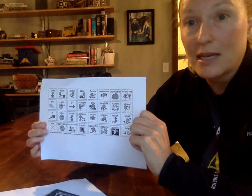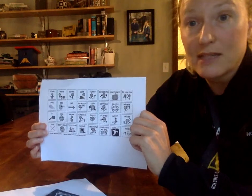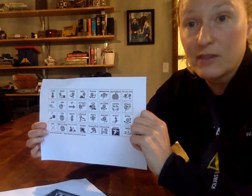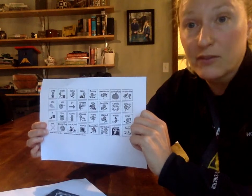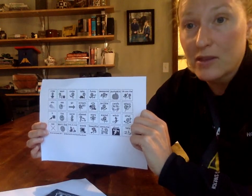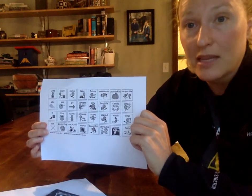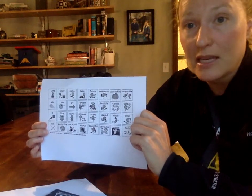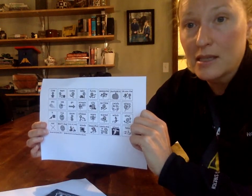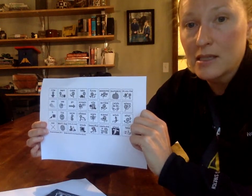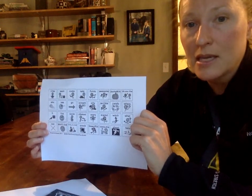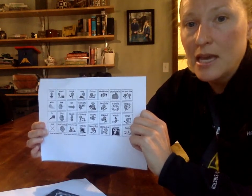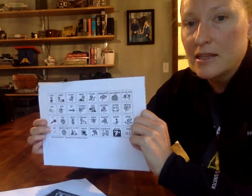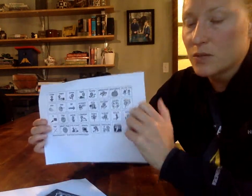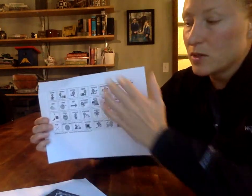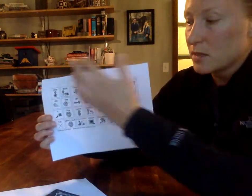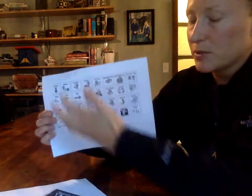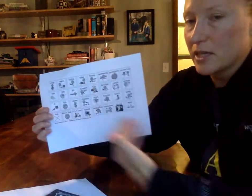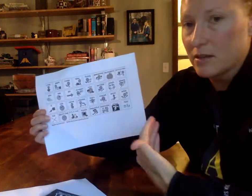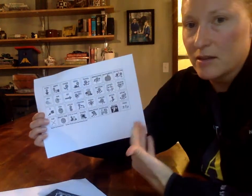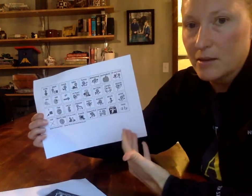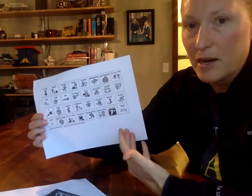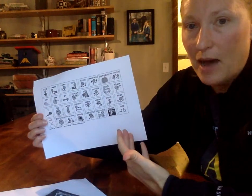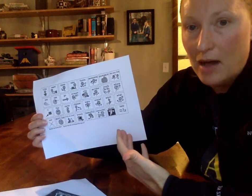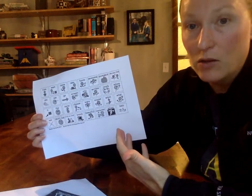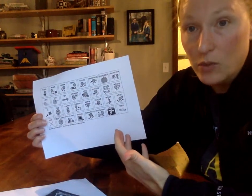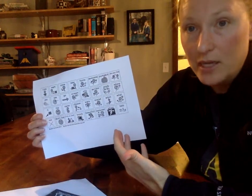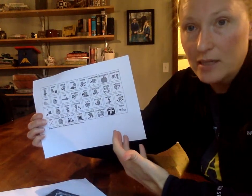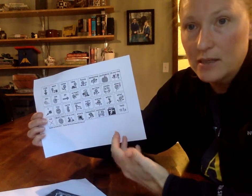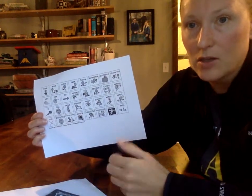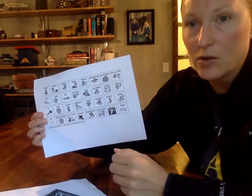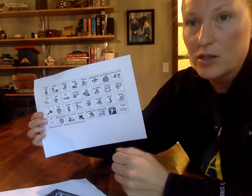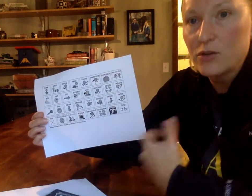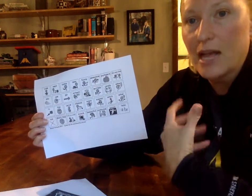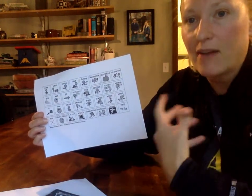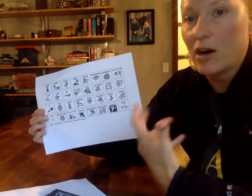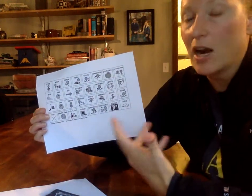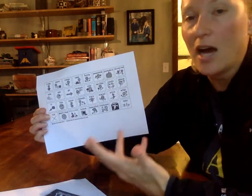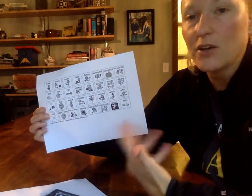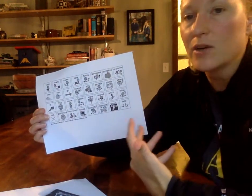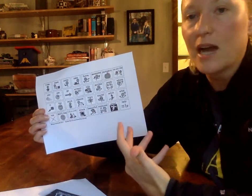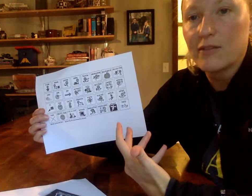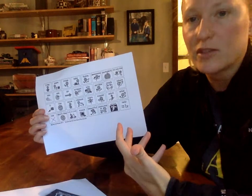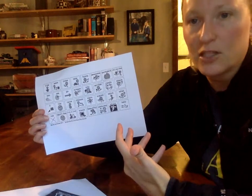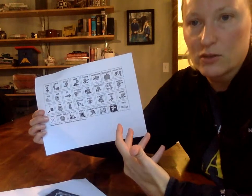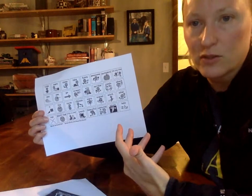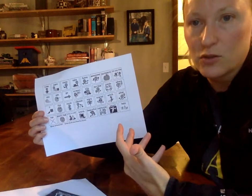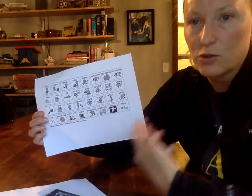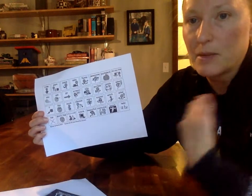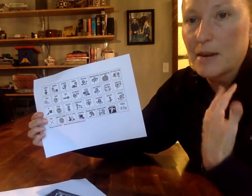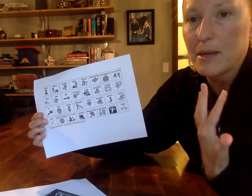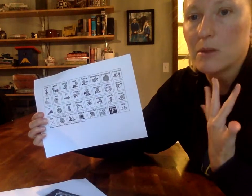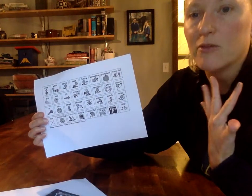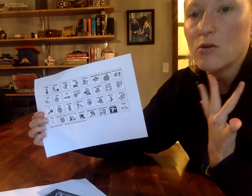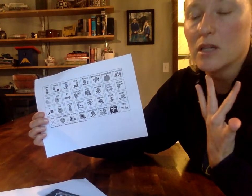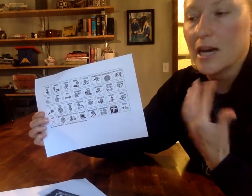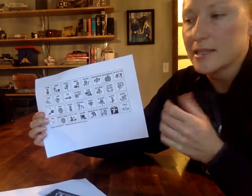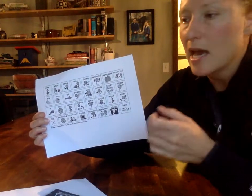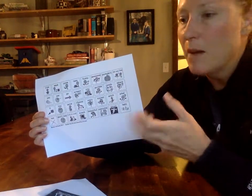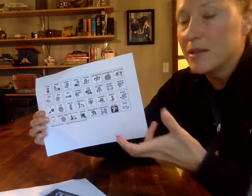of different things. This one is particularly about Halloween, so then you can have an ongoing conversation with a student who may not be able to vocalize, but they can